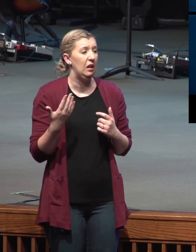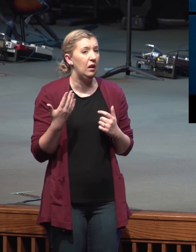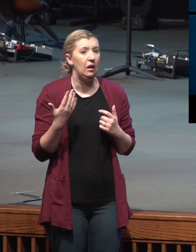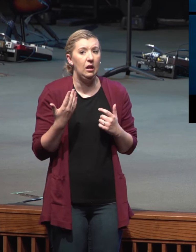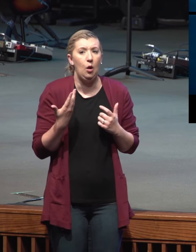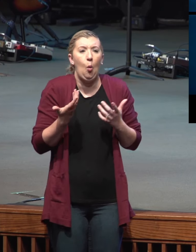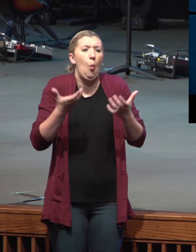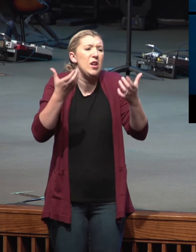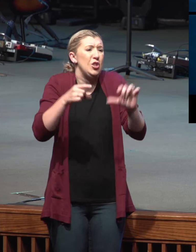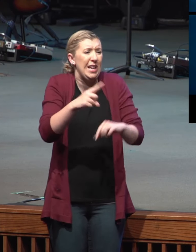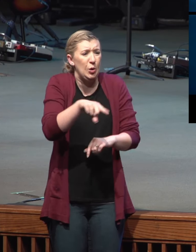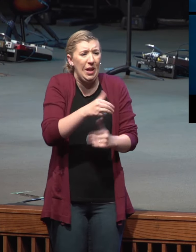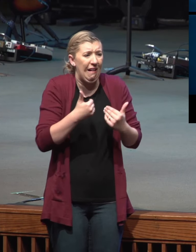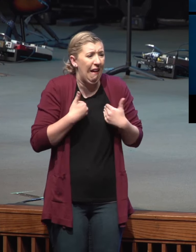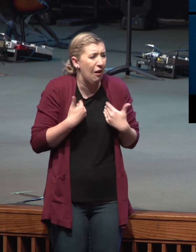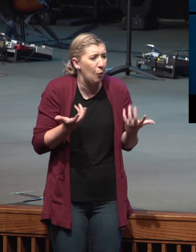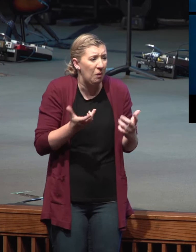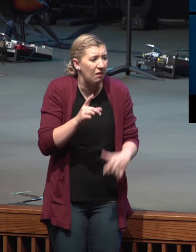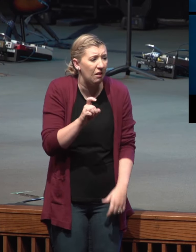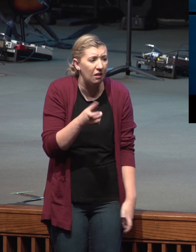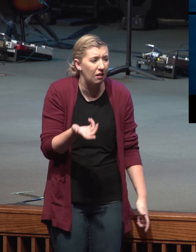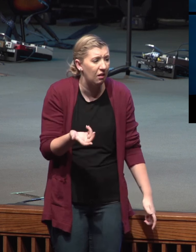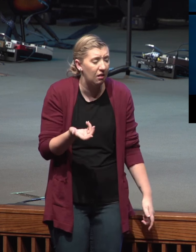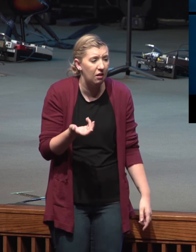What chance do they have?